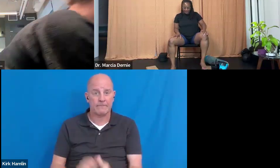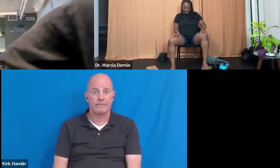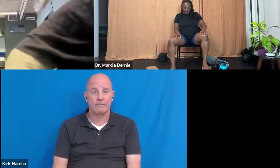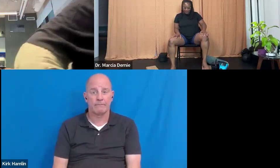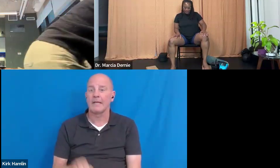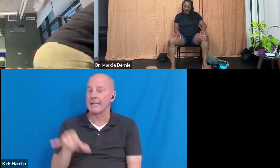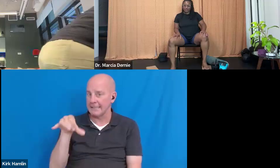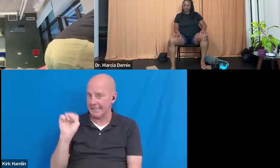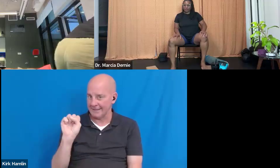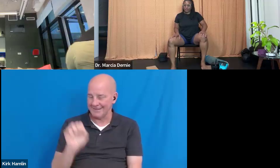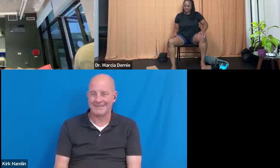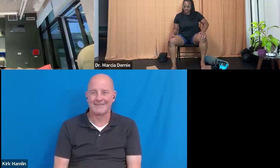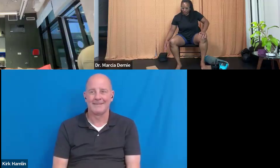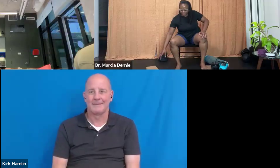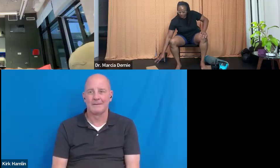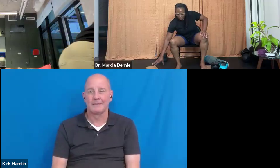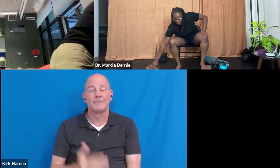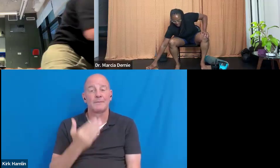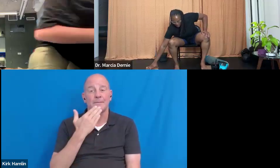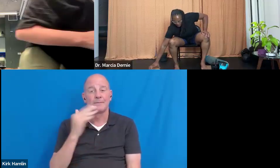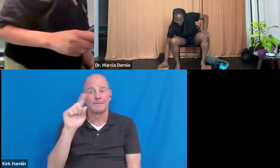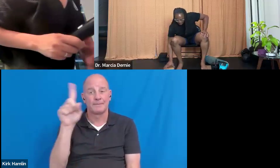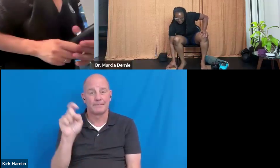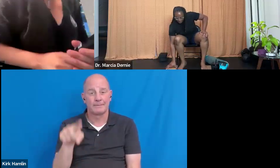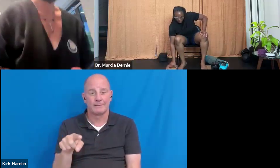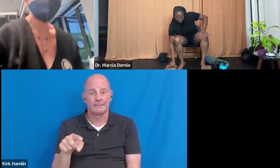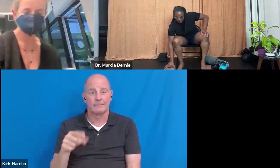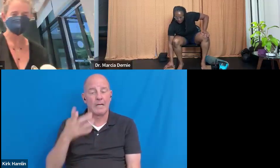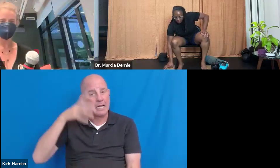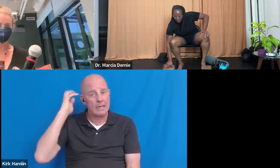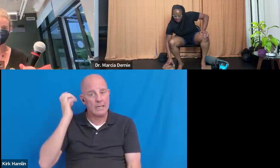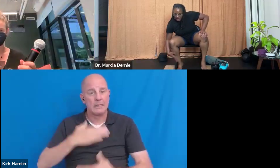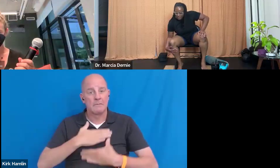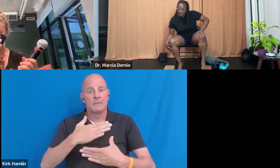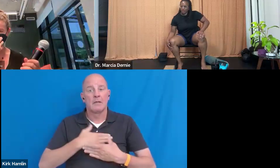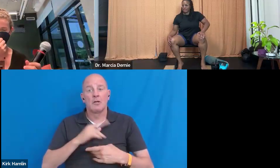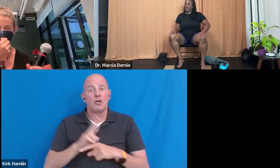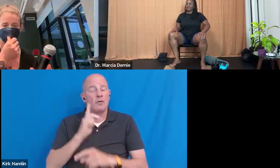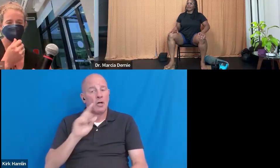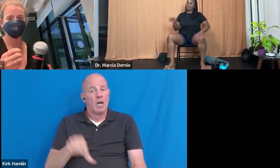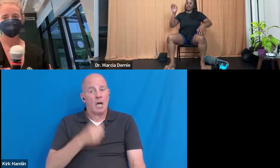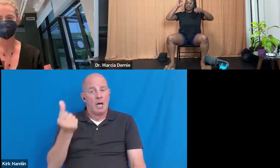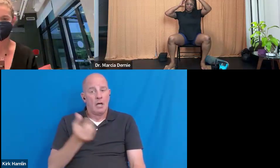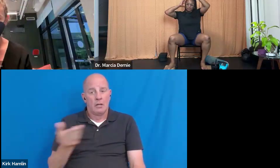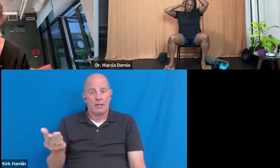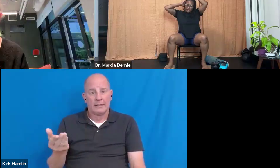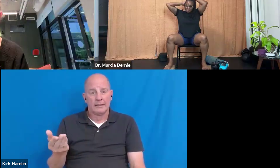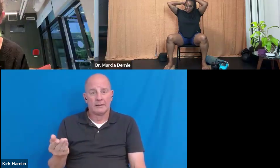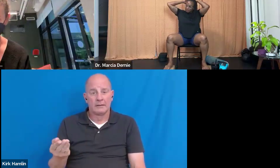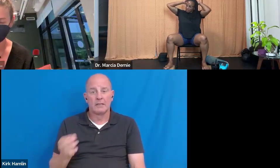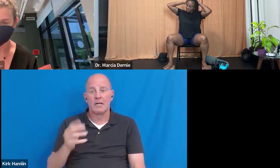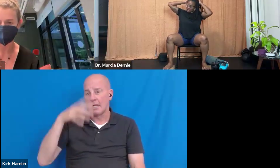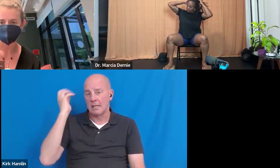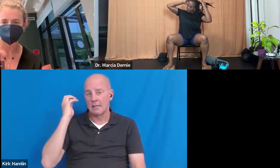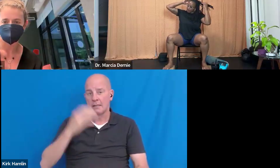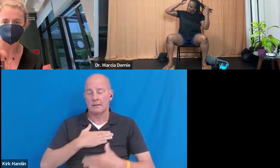Yes. So that's a great question. Whether lion's breath can be used for other things. So that lion's breath is a